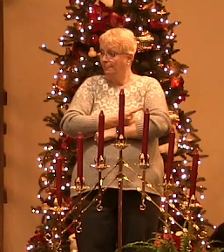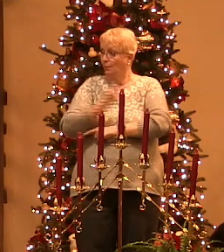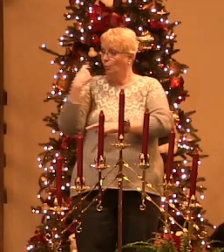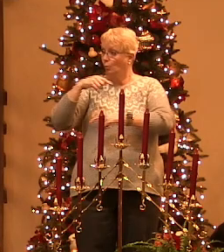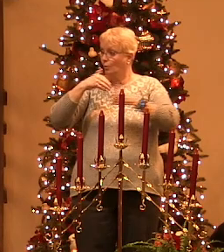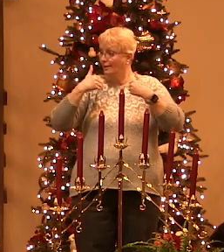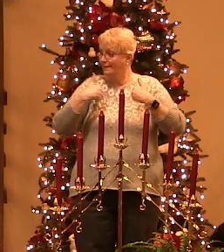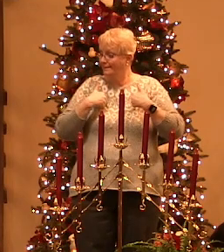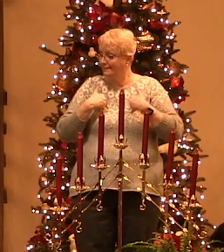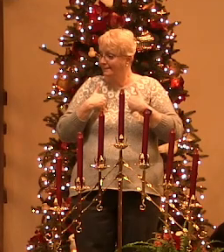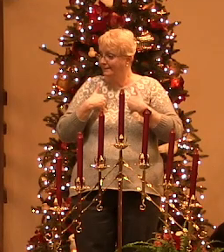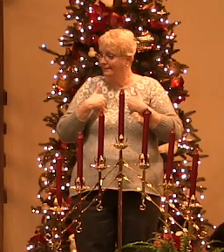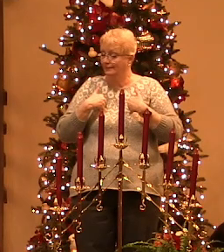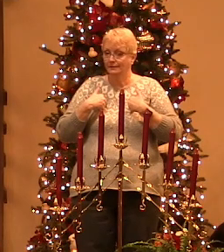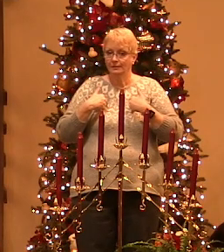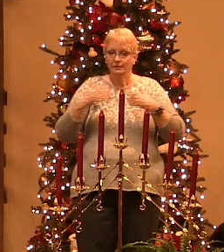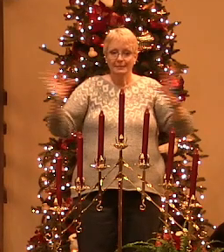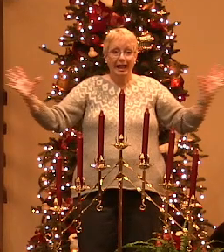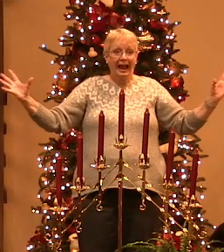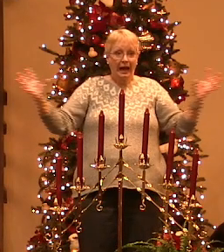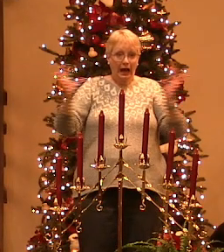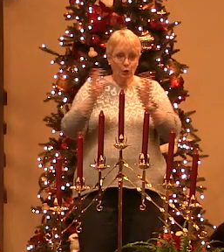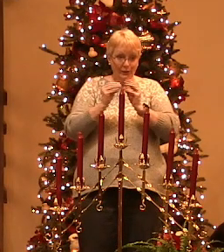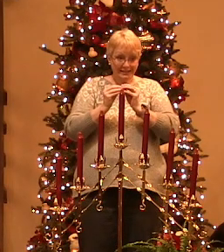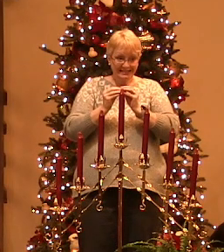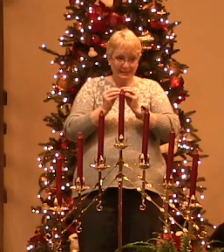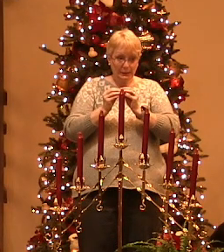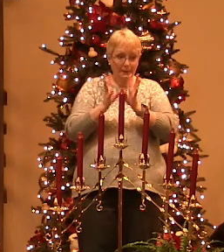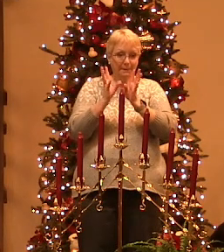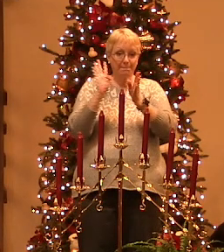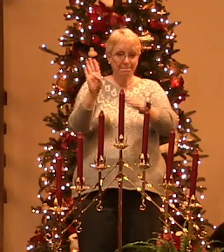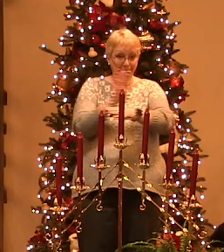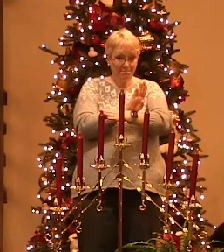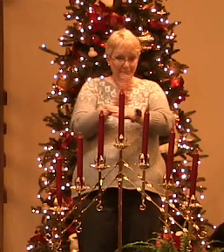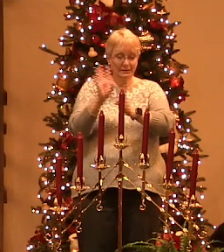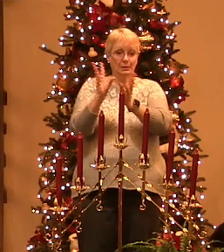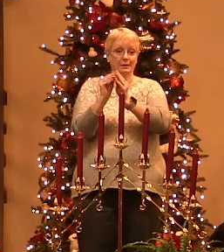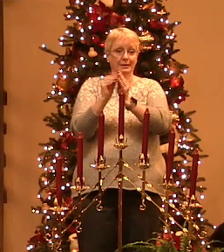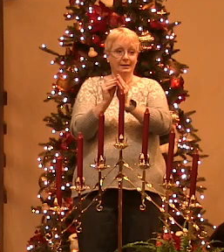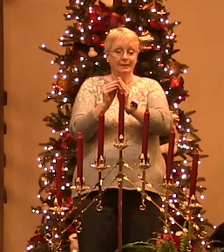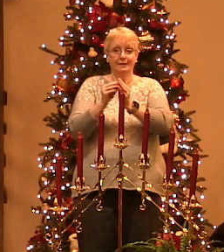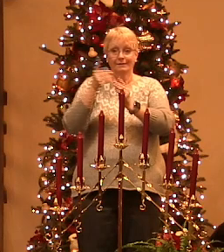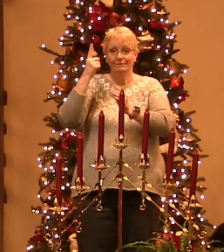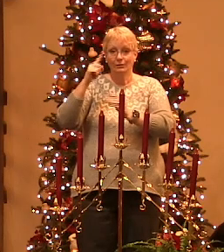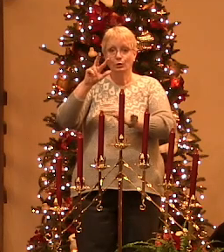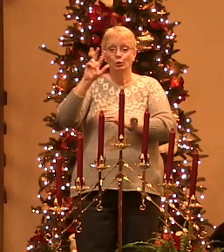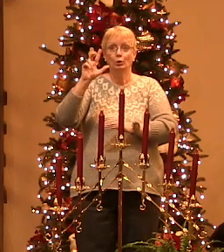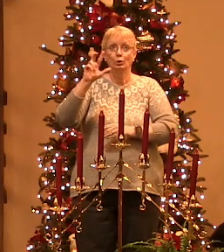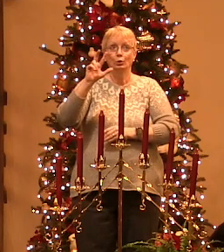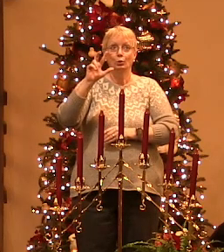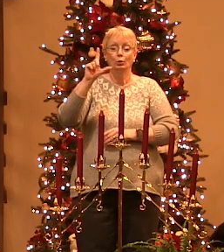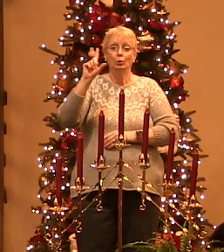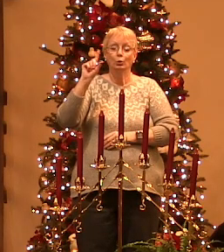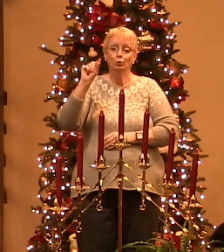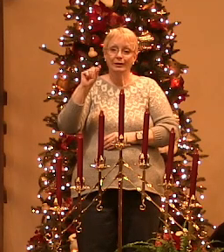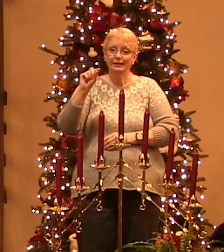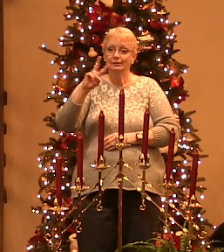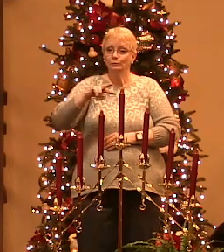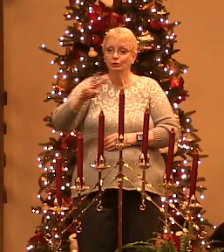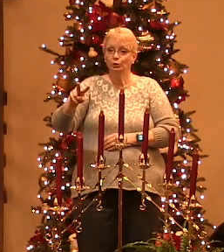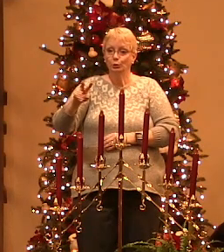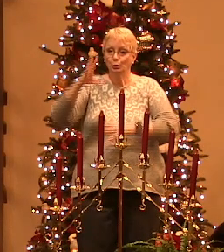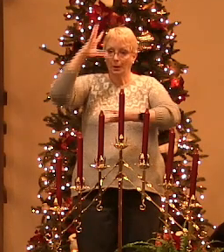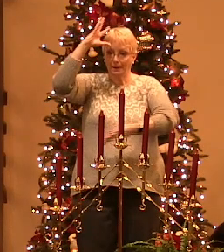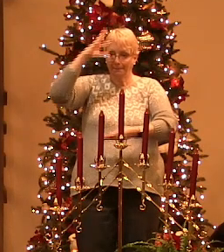are having our annual congregational business meeting. And that meeting is to pass the 2022 budget and